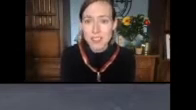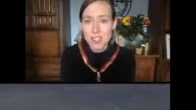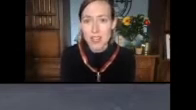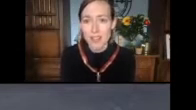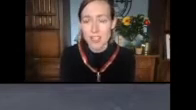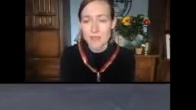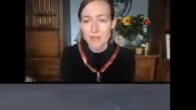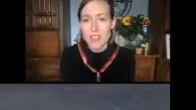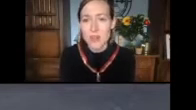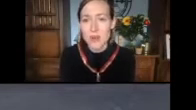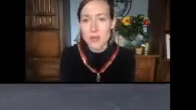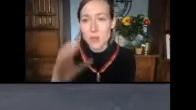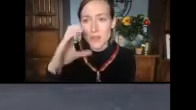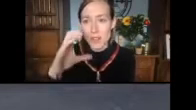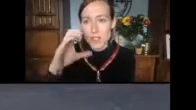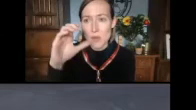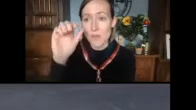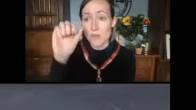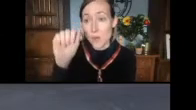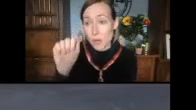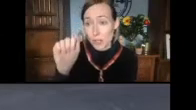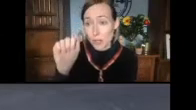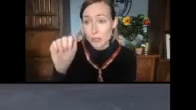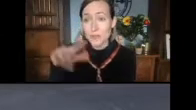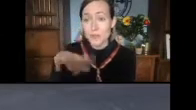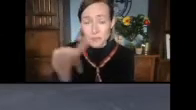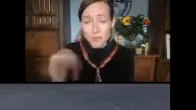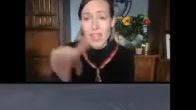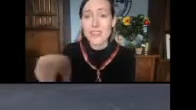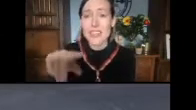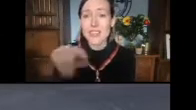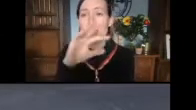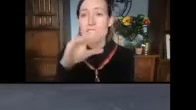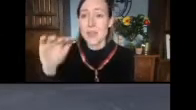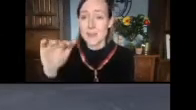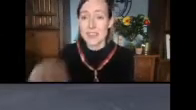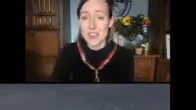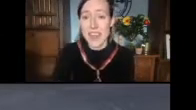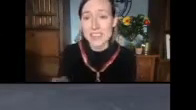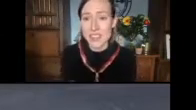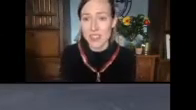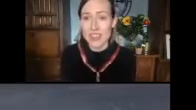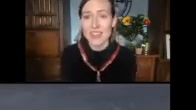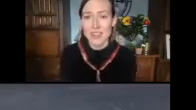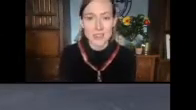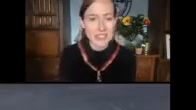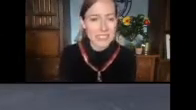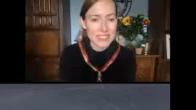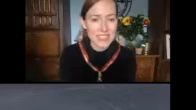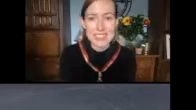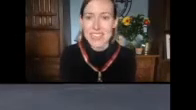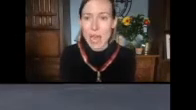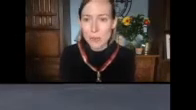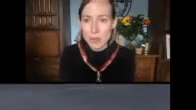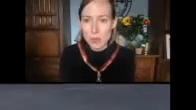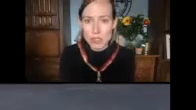spelling challenge. So it will finger spell for you, and then you can type in your answer, all right? And